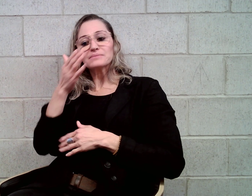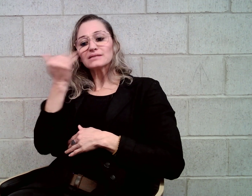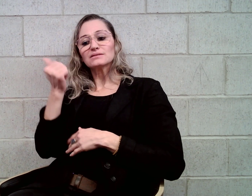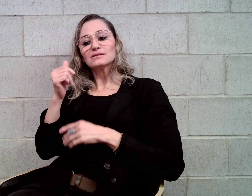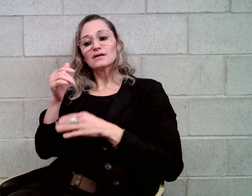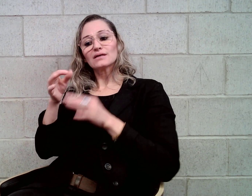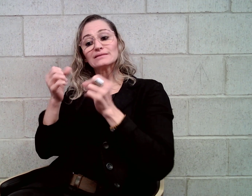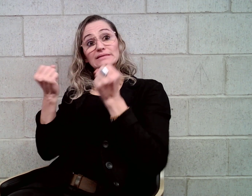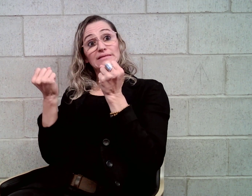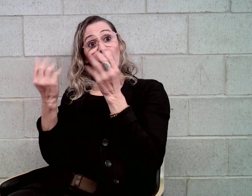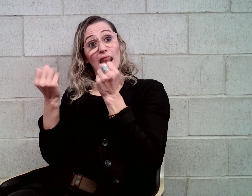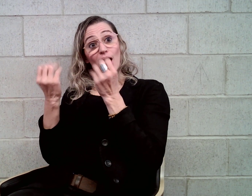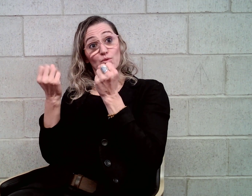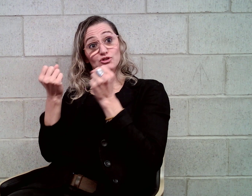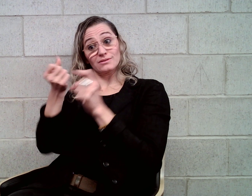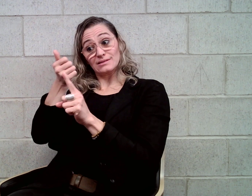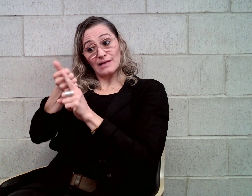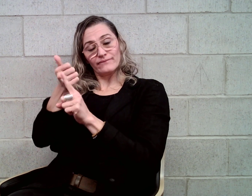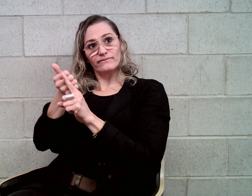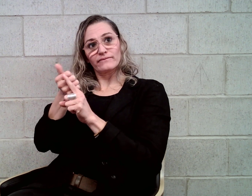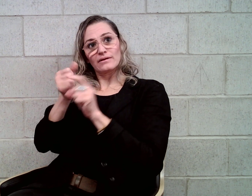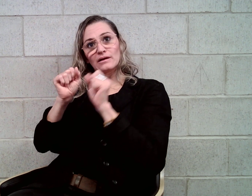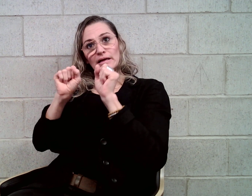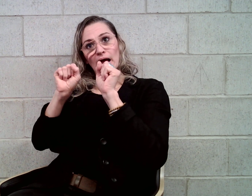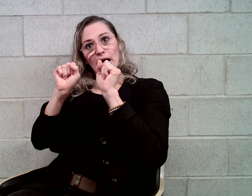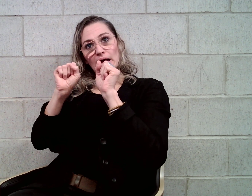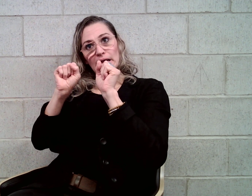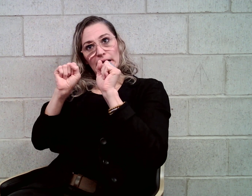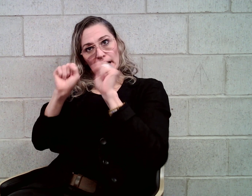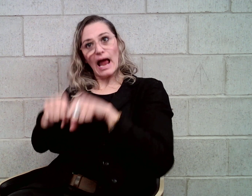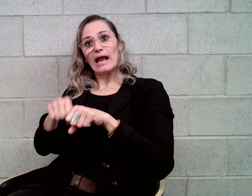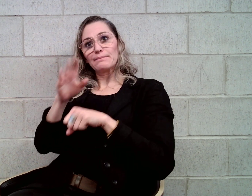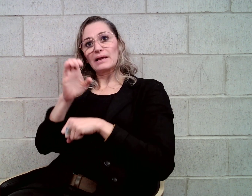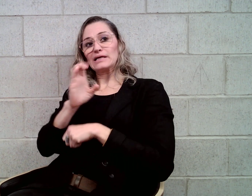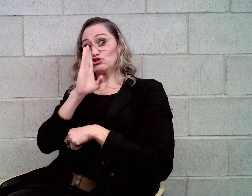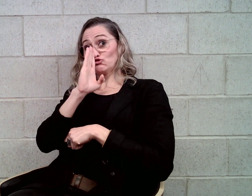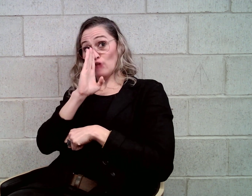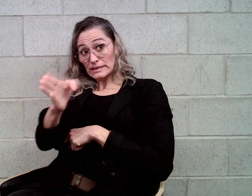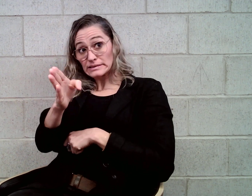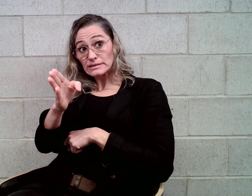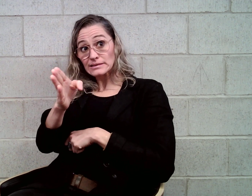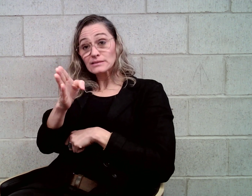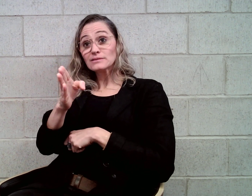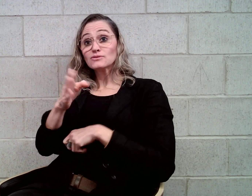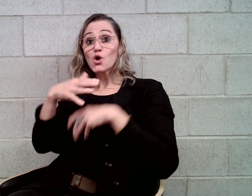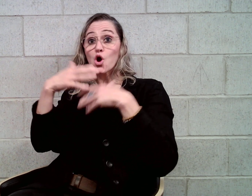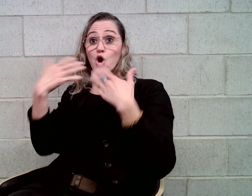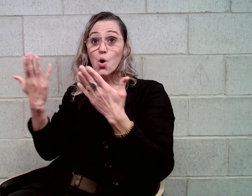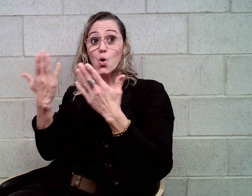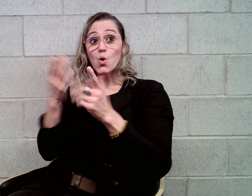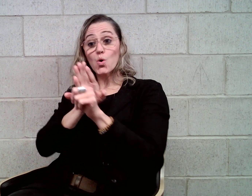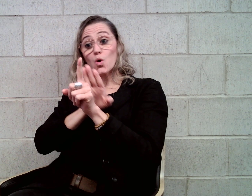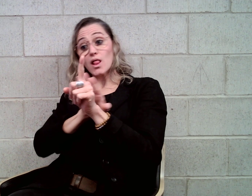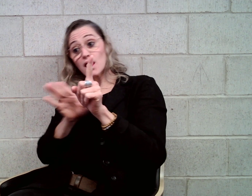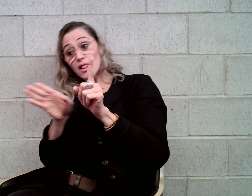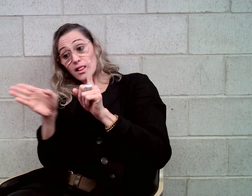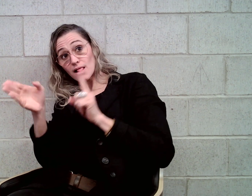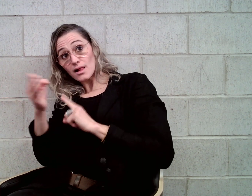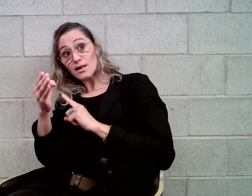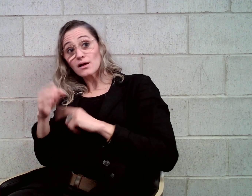can deliver it, and I have to understand it before I can translate it. And so sign language can offer the